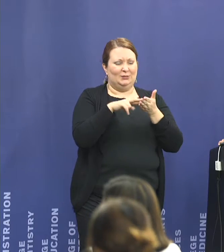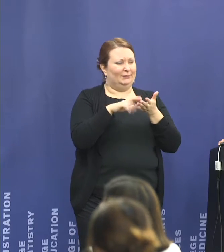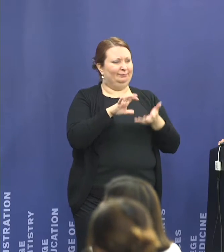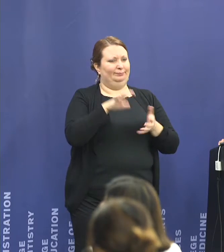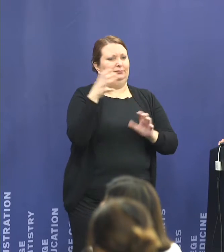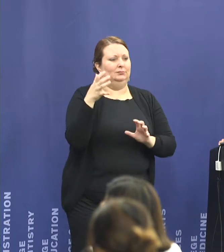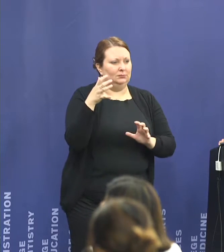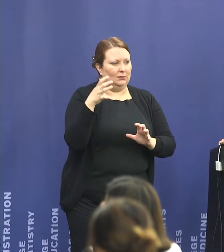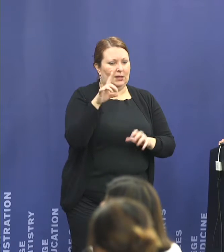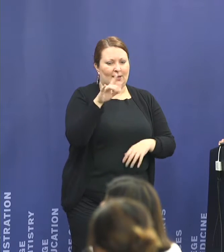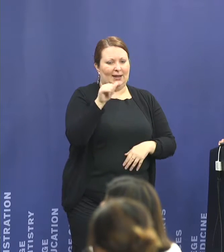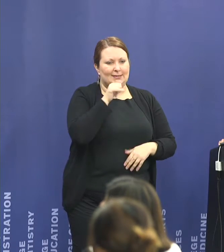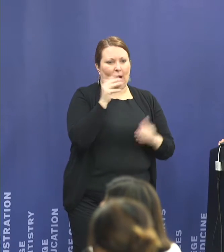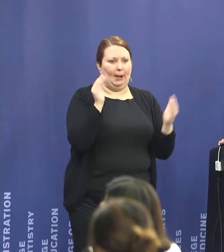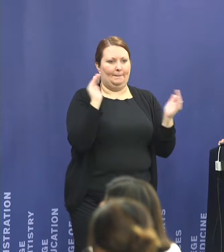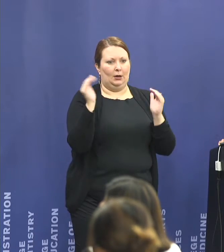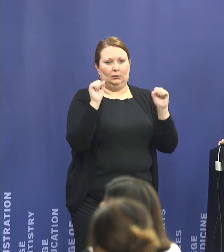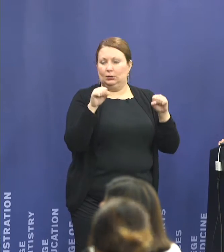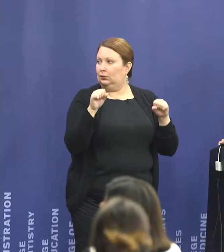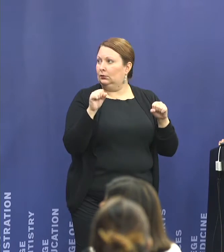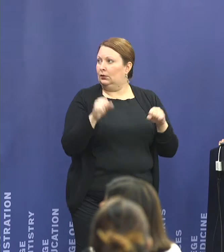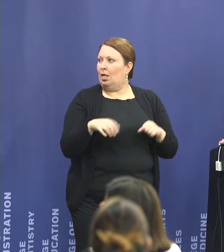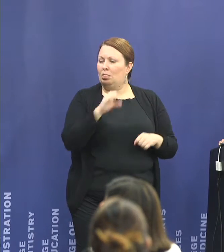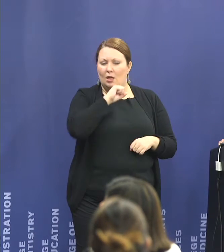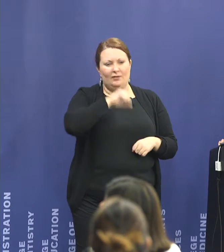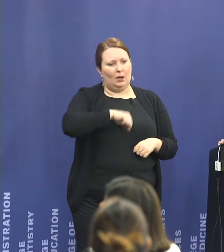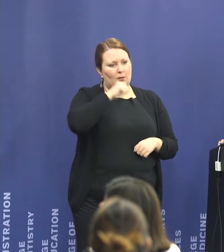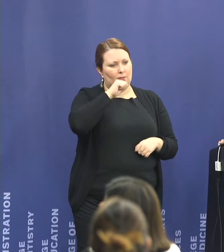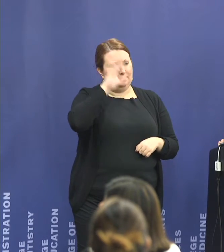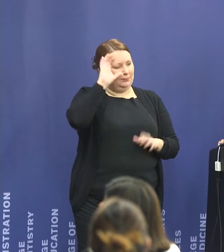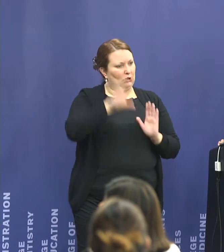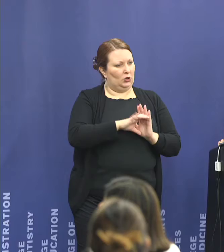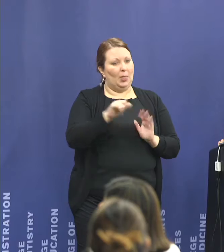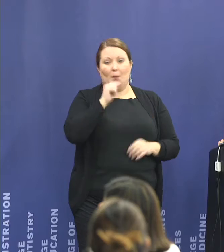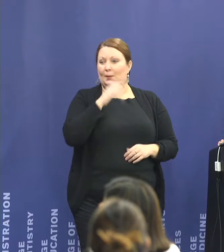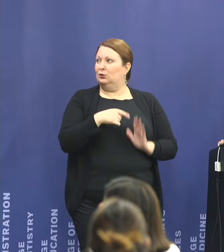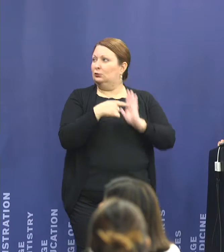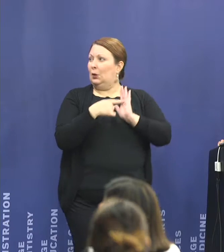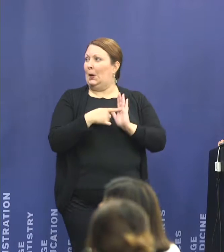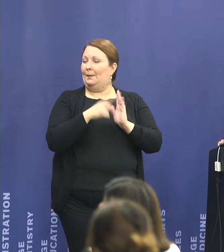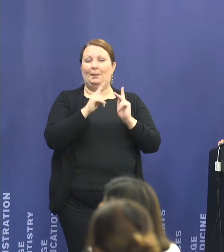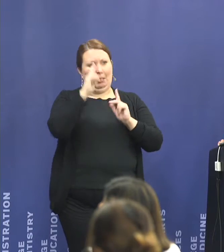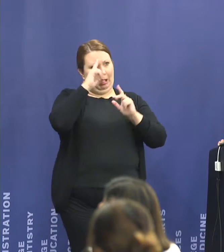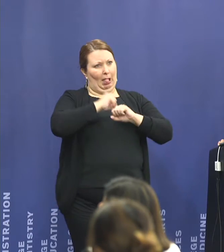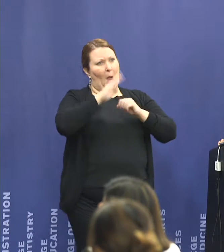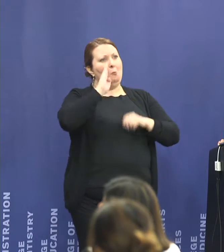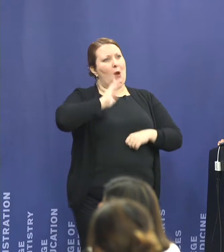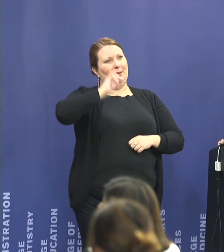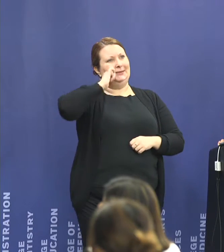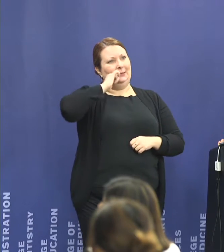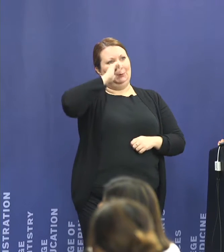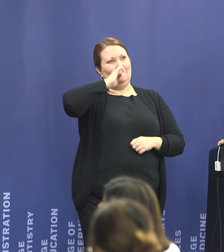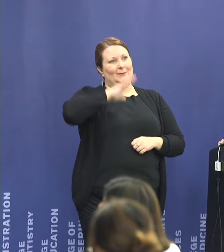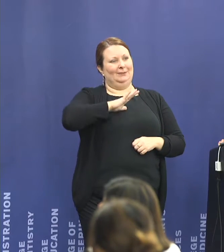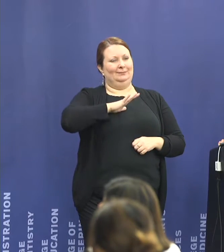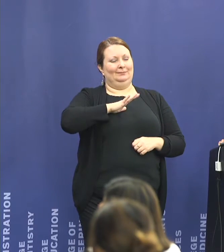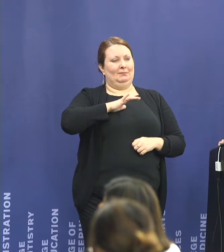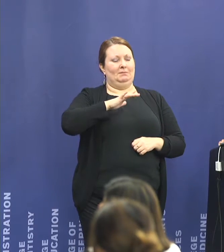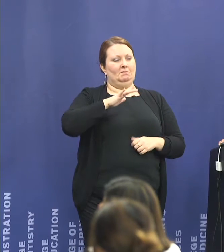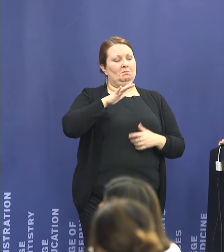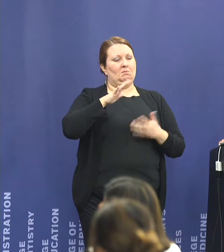not comparable. I love showing this image because this young woman here represents what most people think of, you know, brown-skinned woman, not necessarily